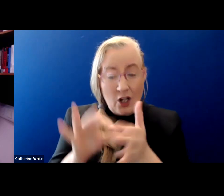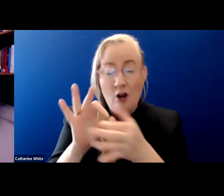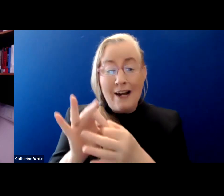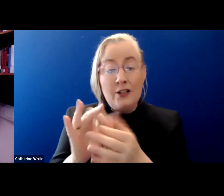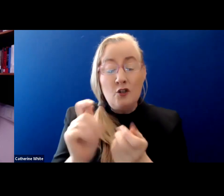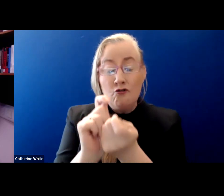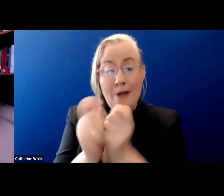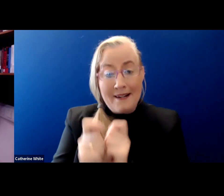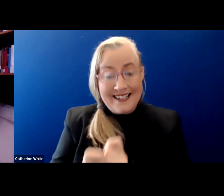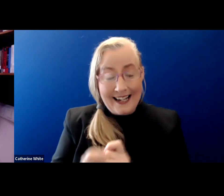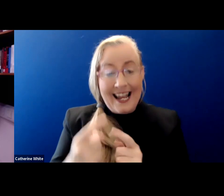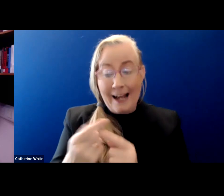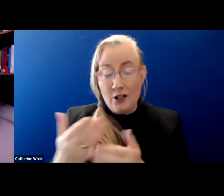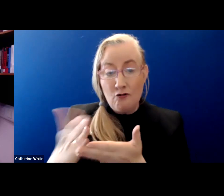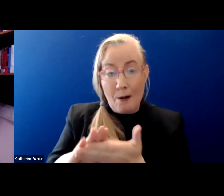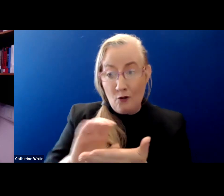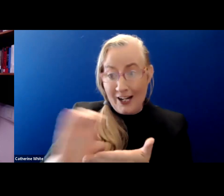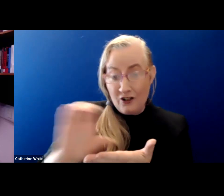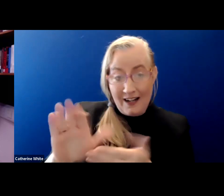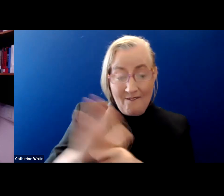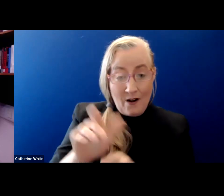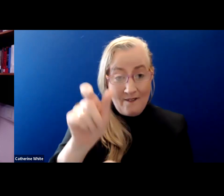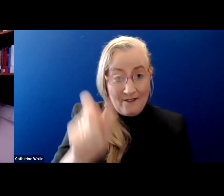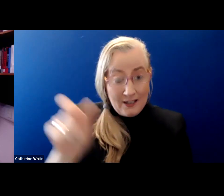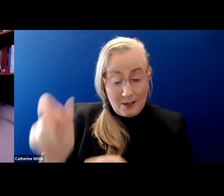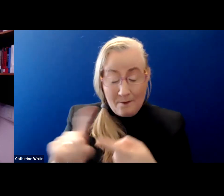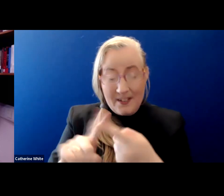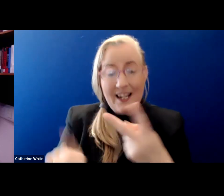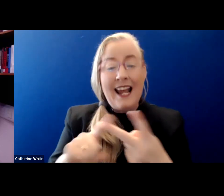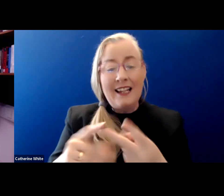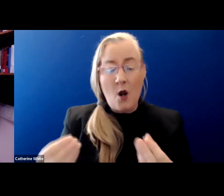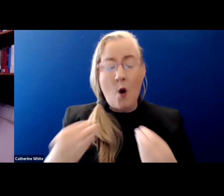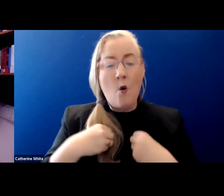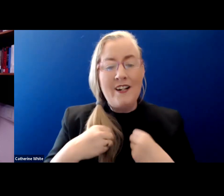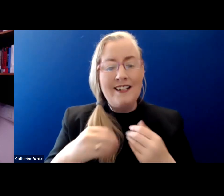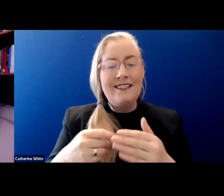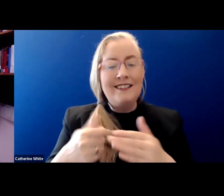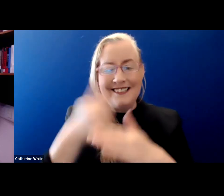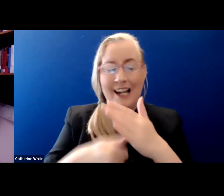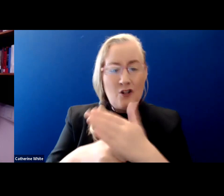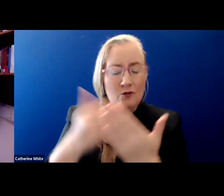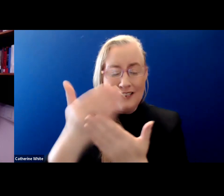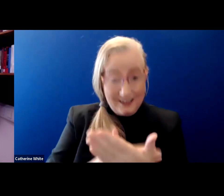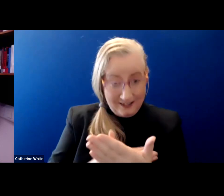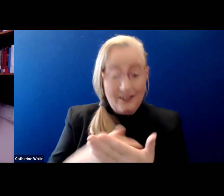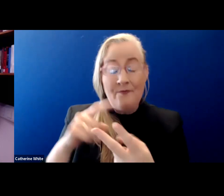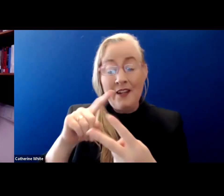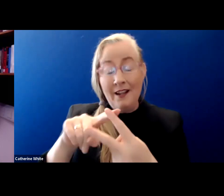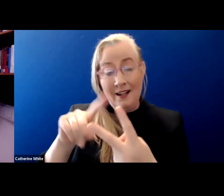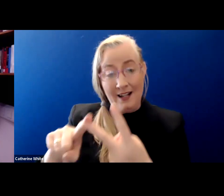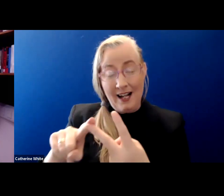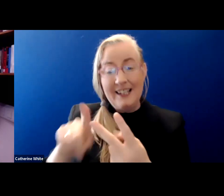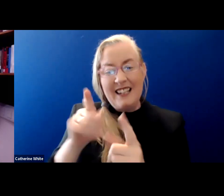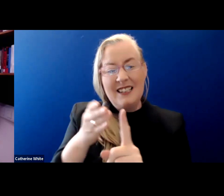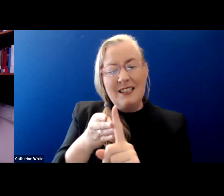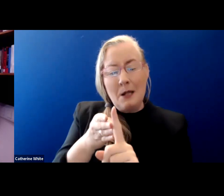Remedy and Reparations for Victims, and of course the Rome Statute of the International Criminal Court itself, which departs from the